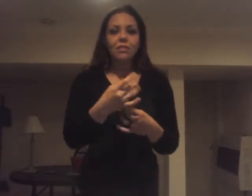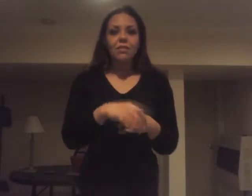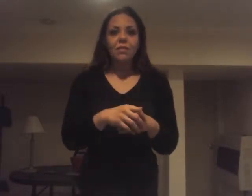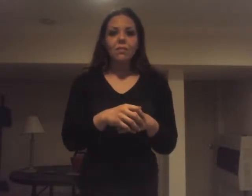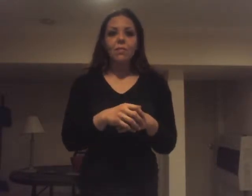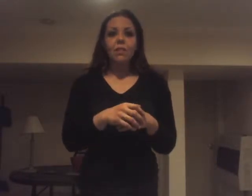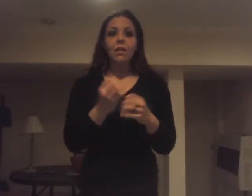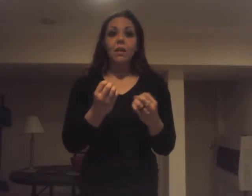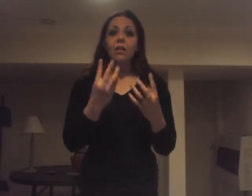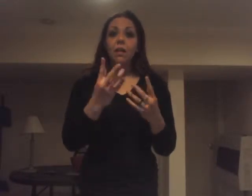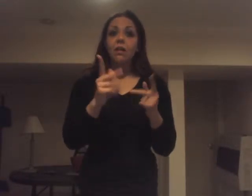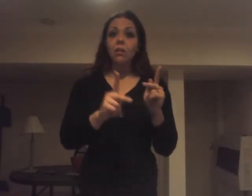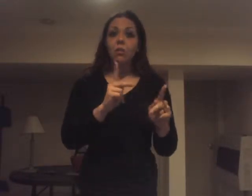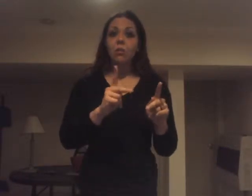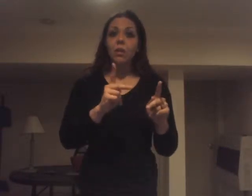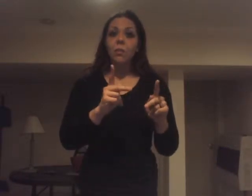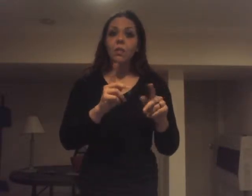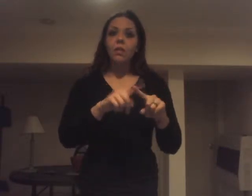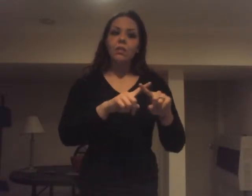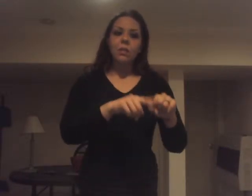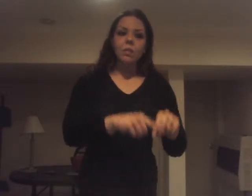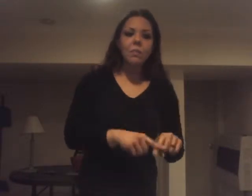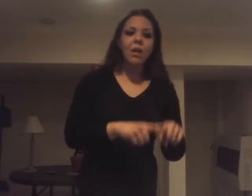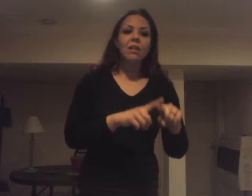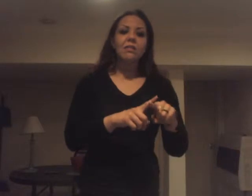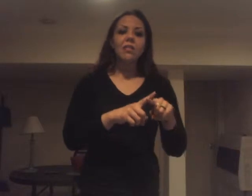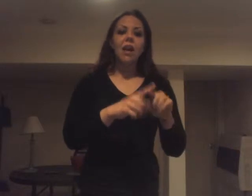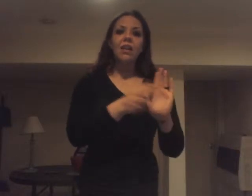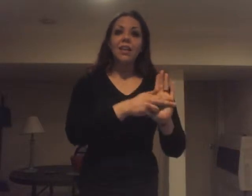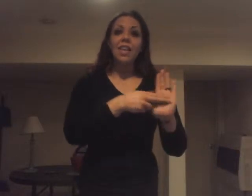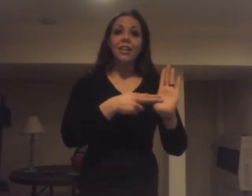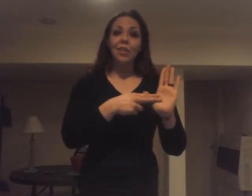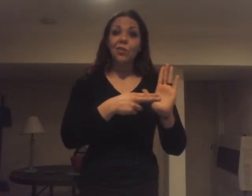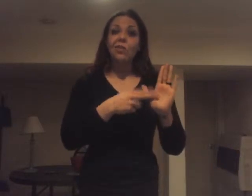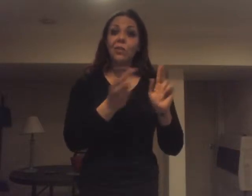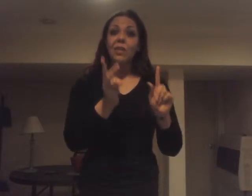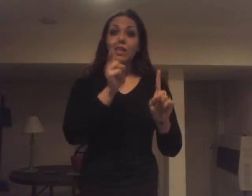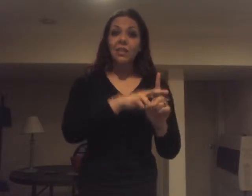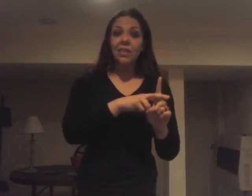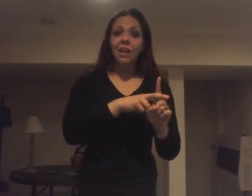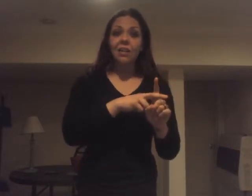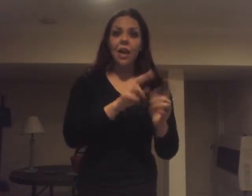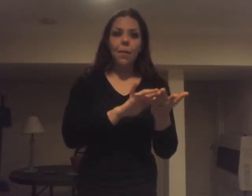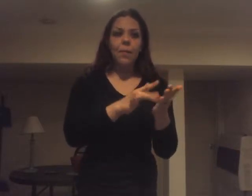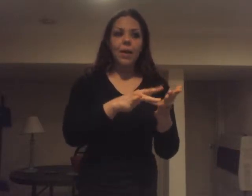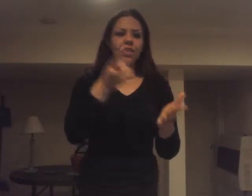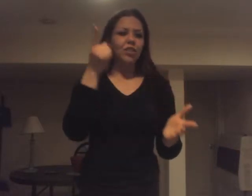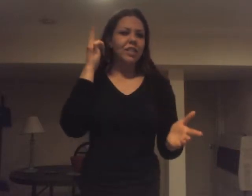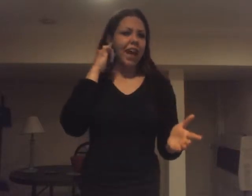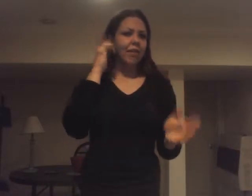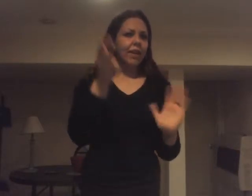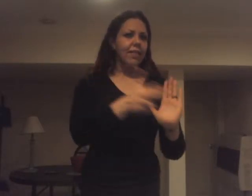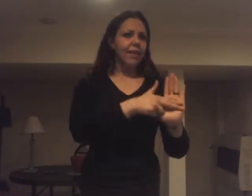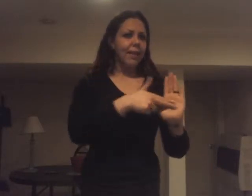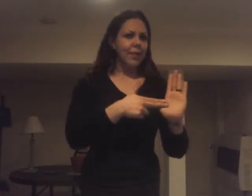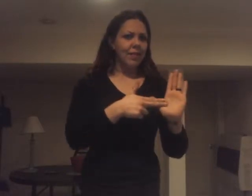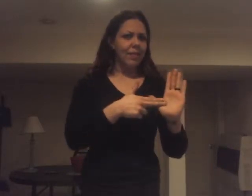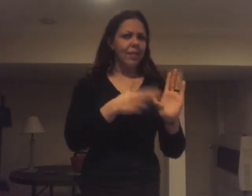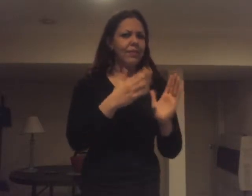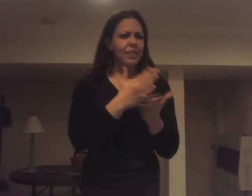a diagnosis being assigned, a medical-sounding label of some kind. Drug